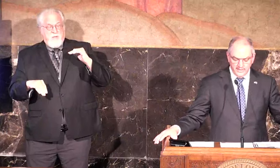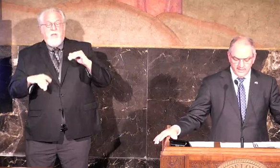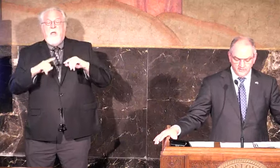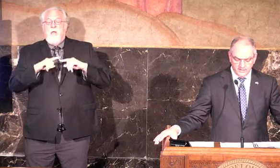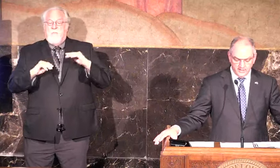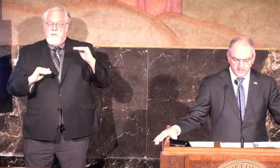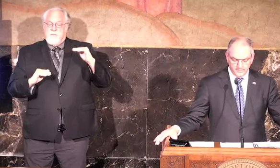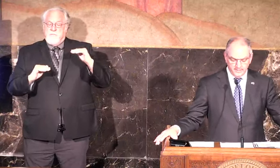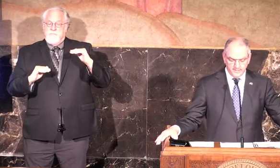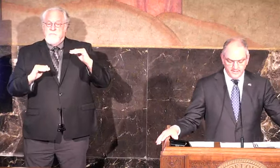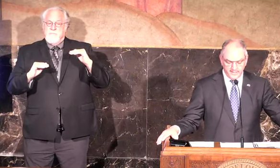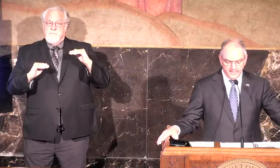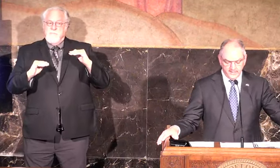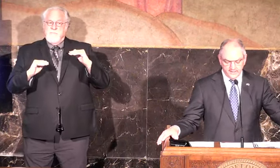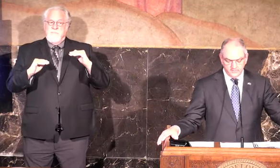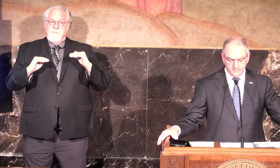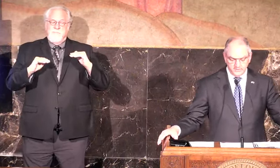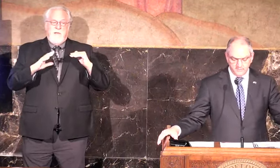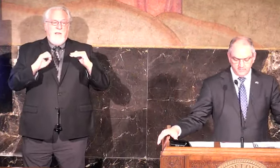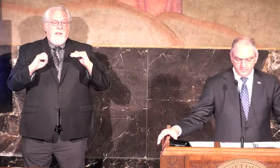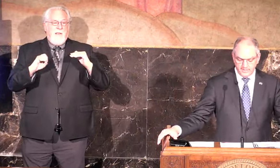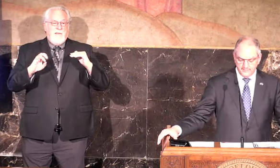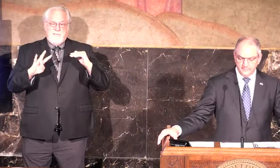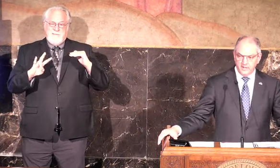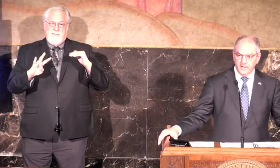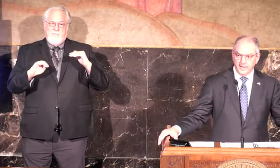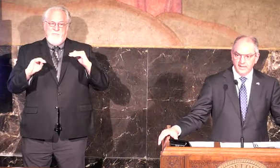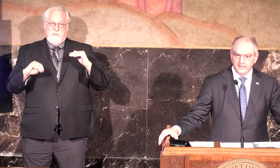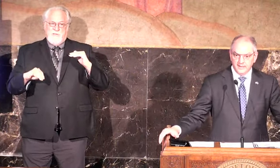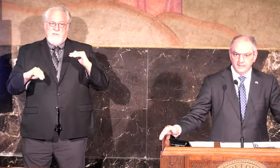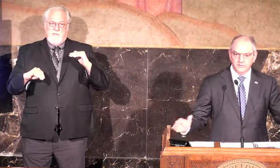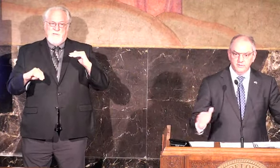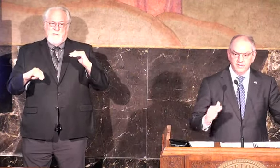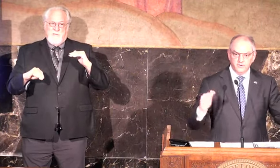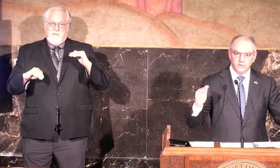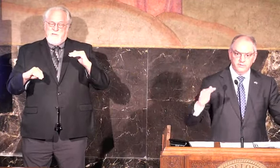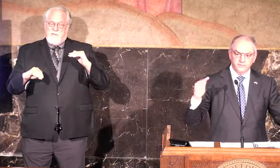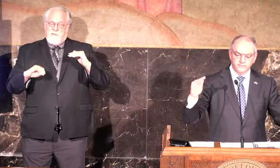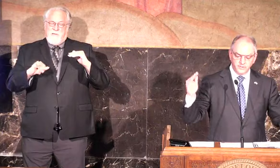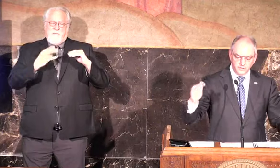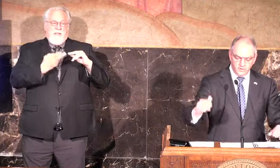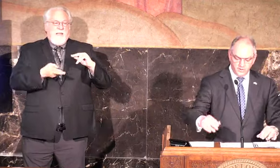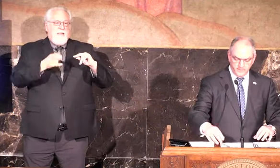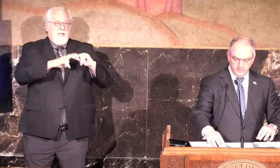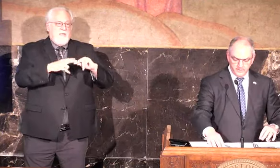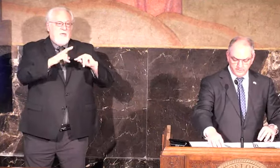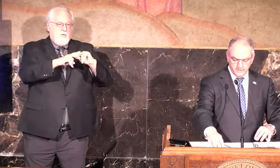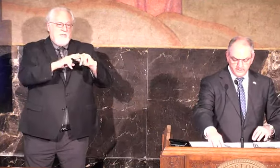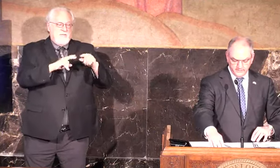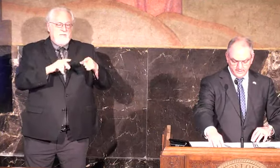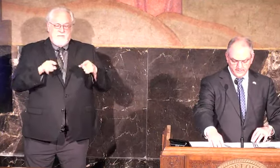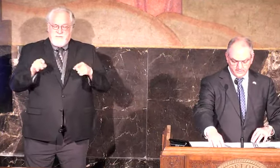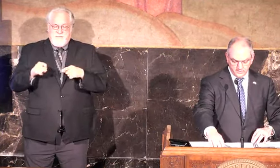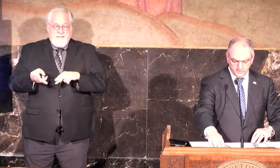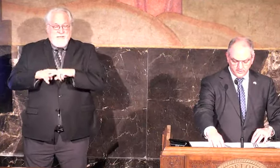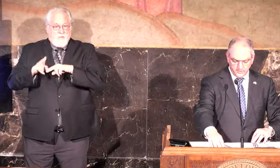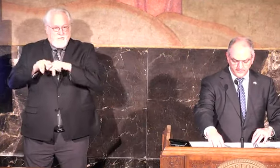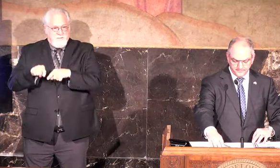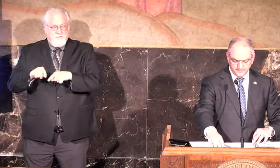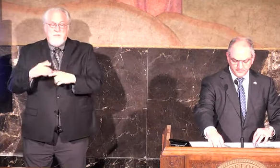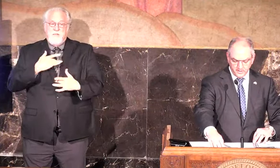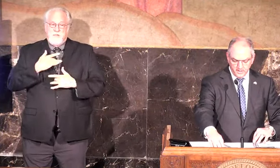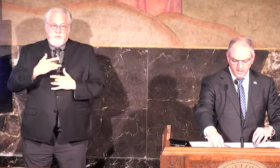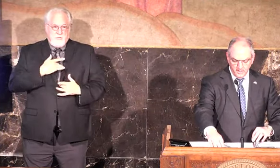has been edging up, and it is 7%, and this increase going up is